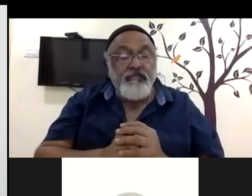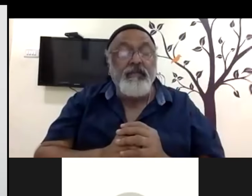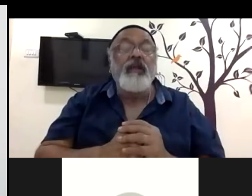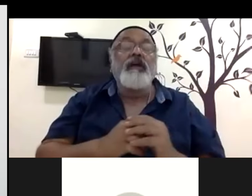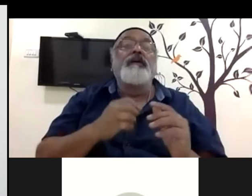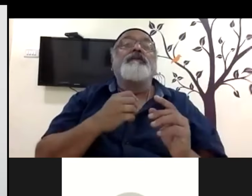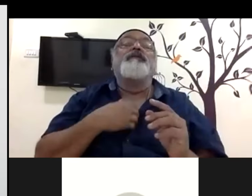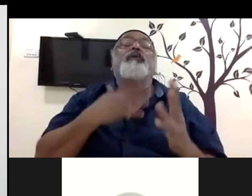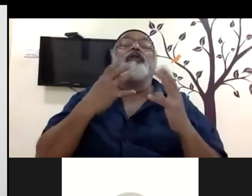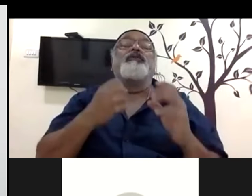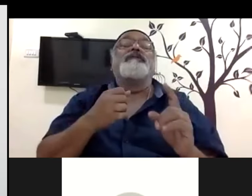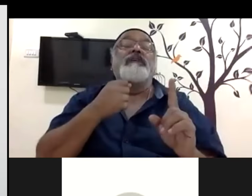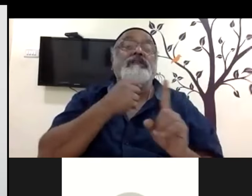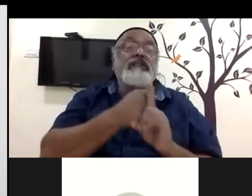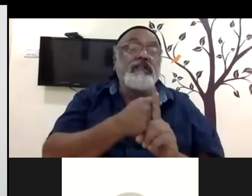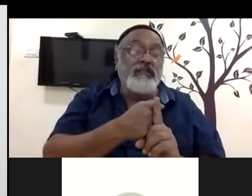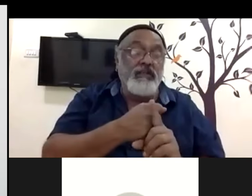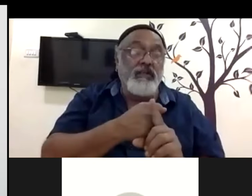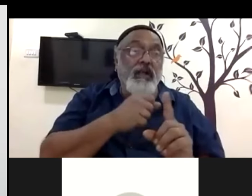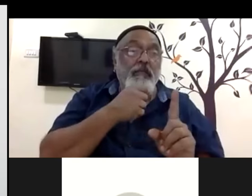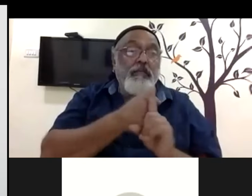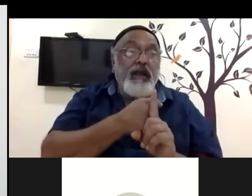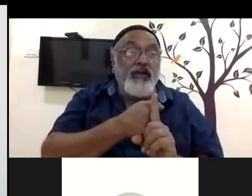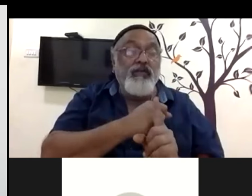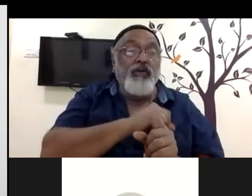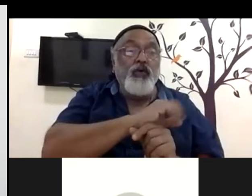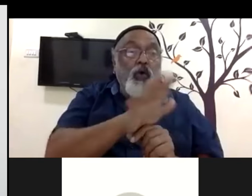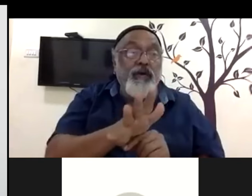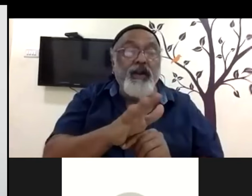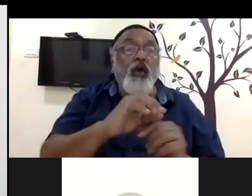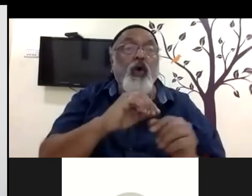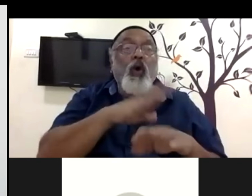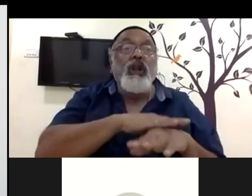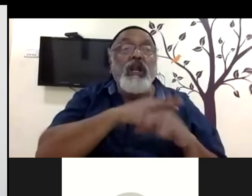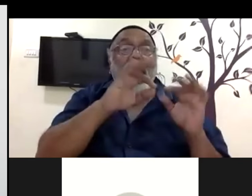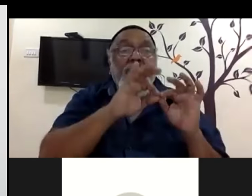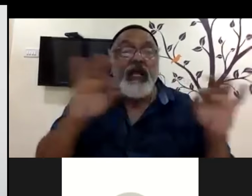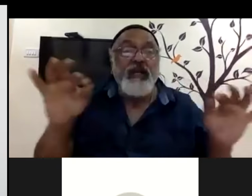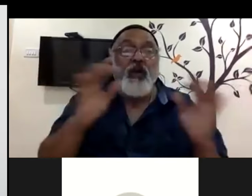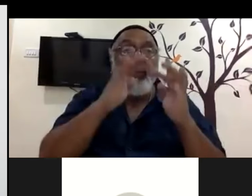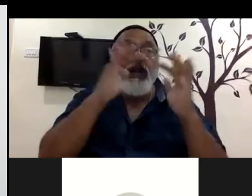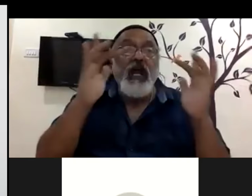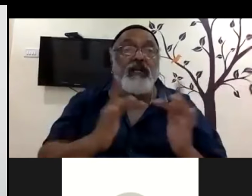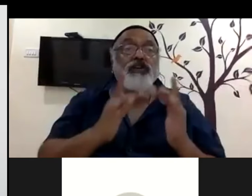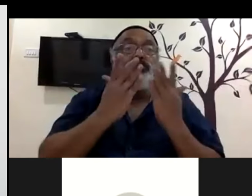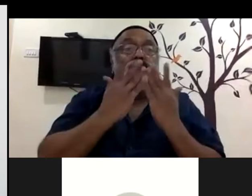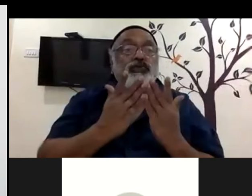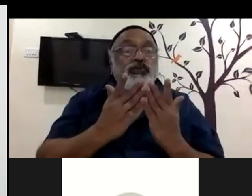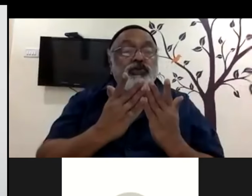COVID-19 pandemic, or online schools or online classes